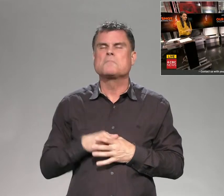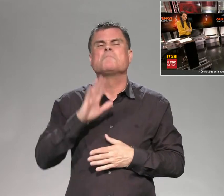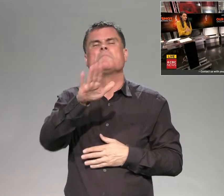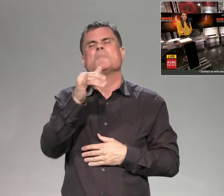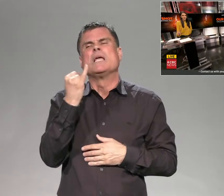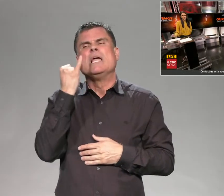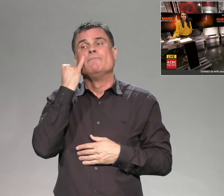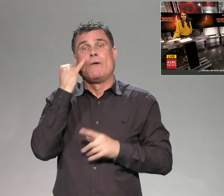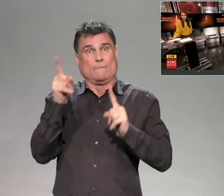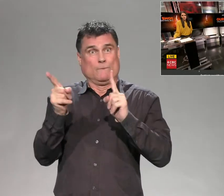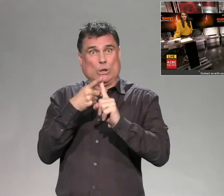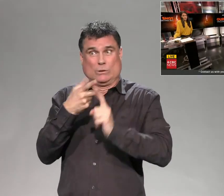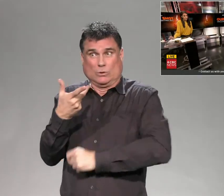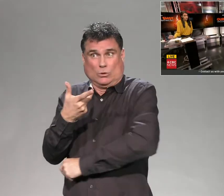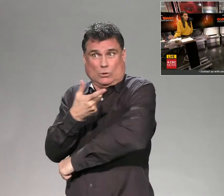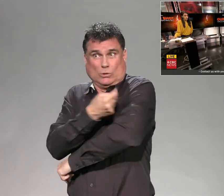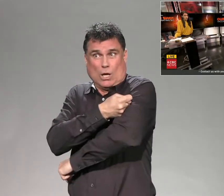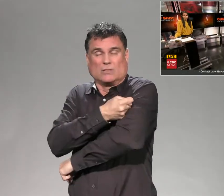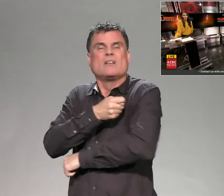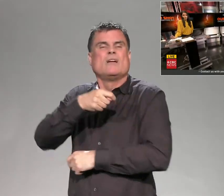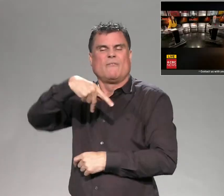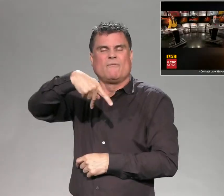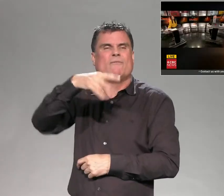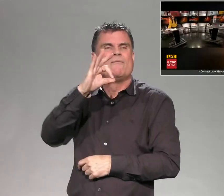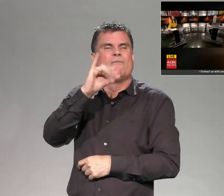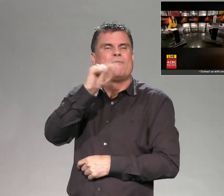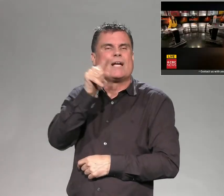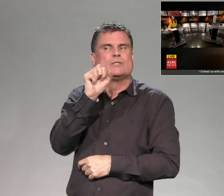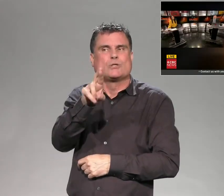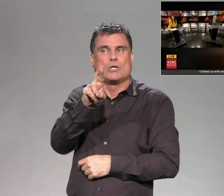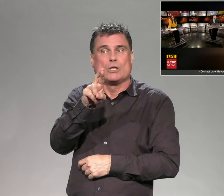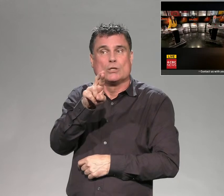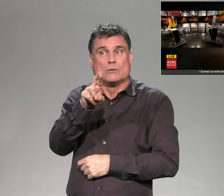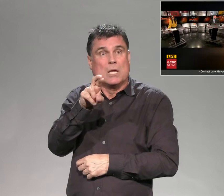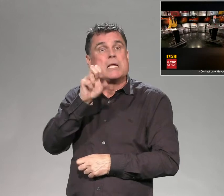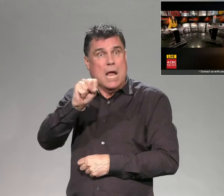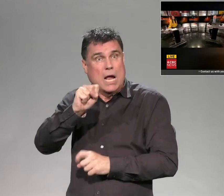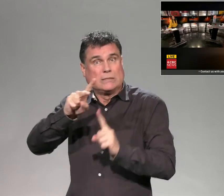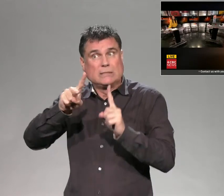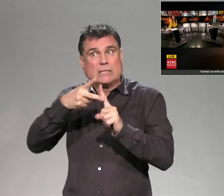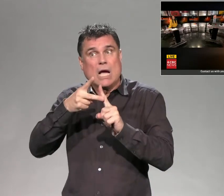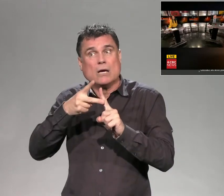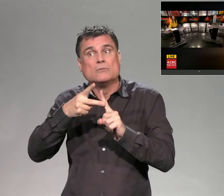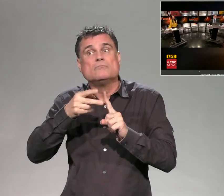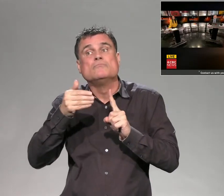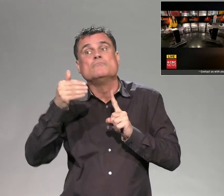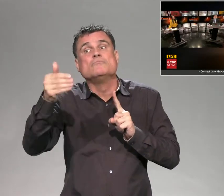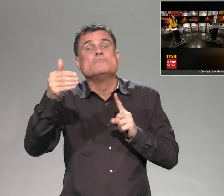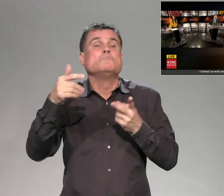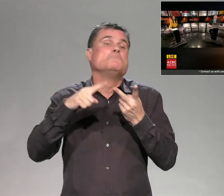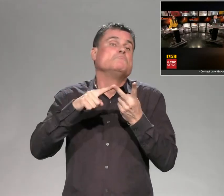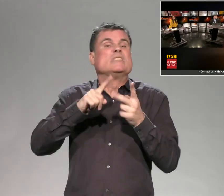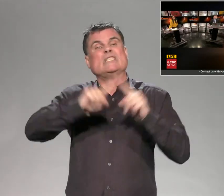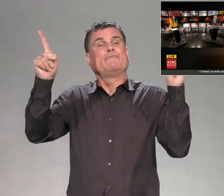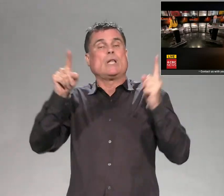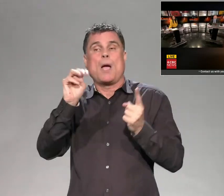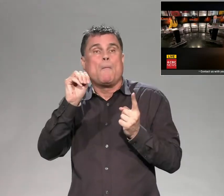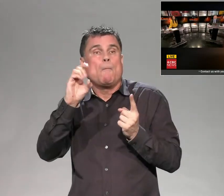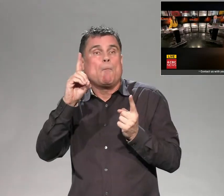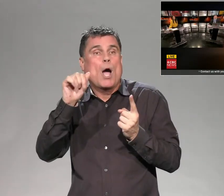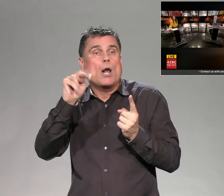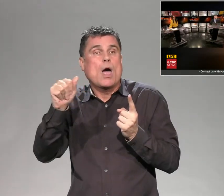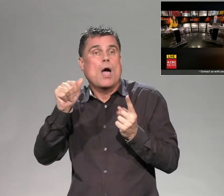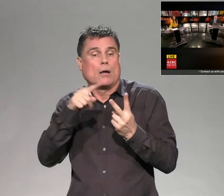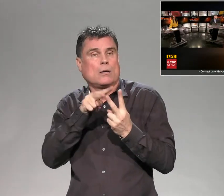2 questions there. And this is for Dr. McDonald. Thanks. I appreciate the question very much. And to